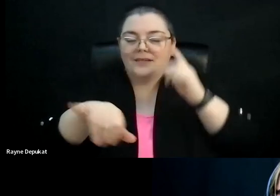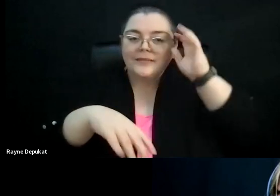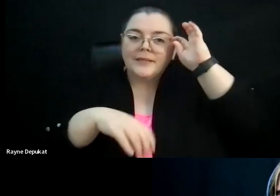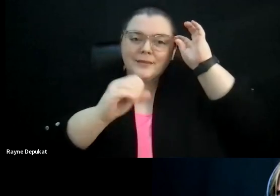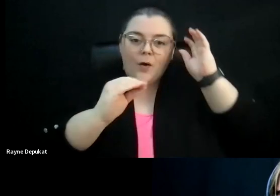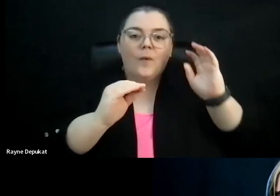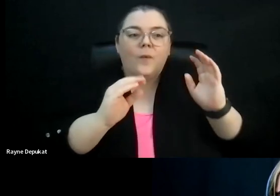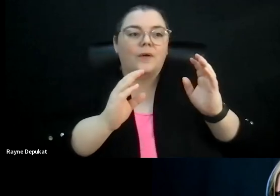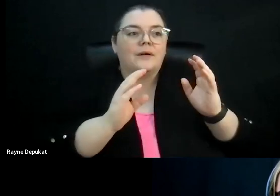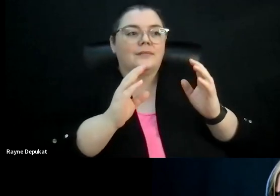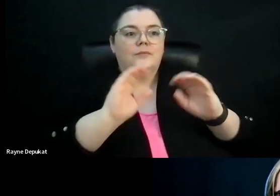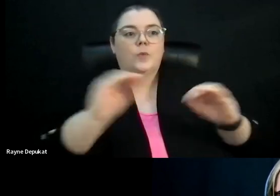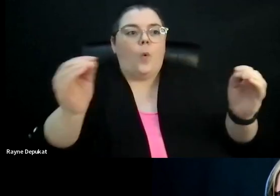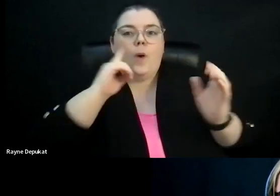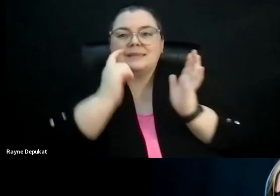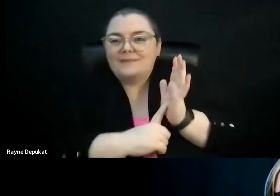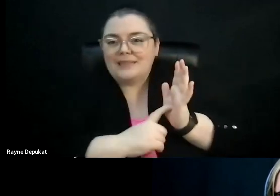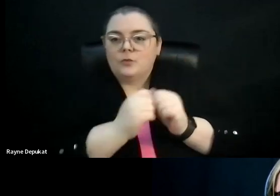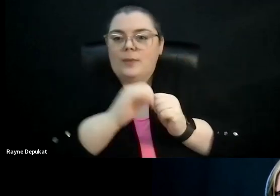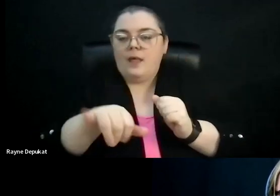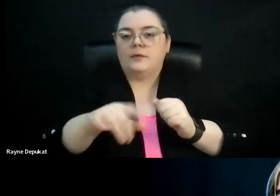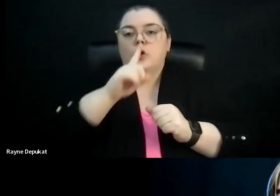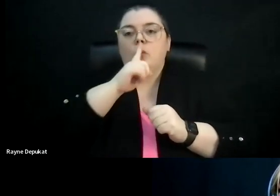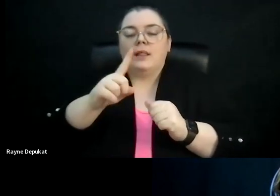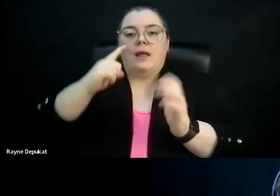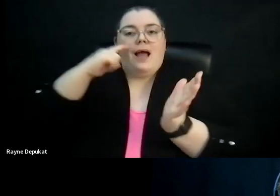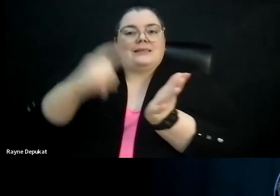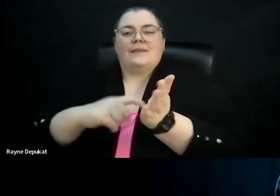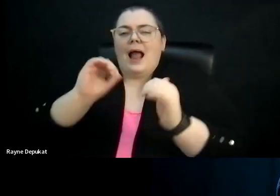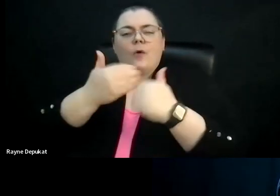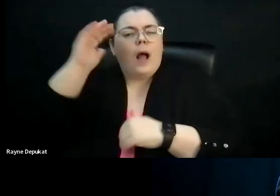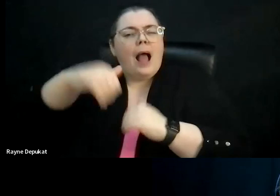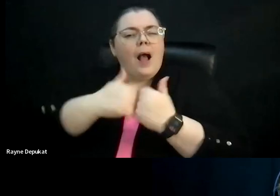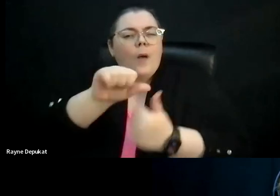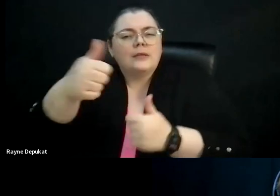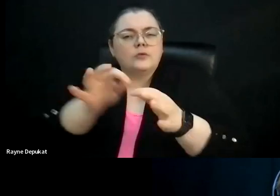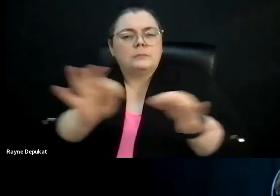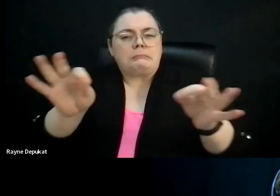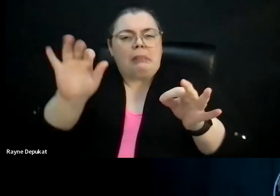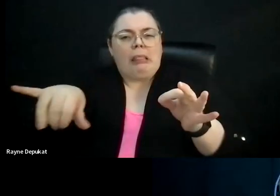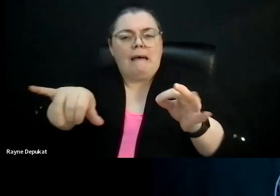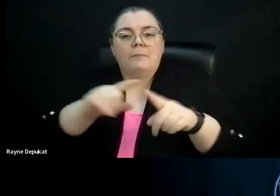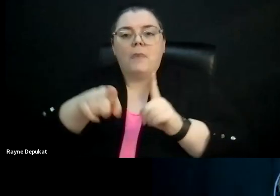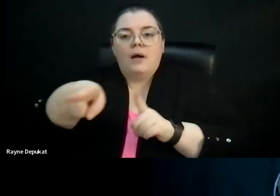There's nothing with that in the referral service. So there's no identification of what's a mental health request. How do you identify,